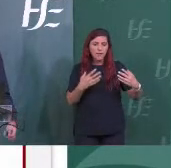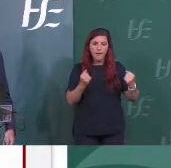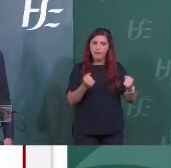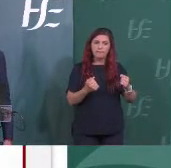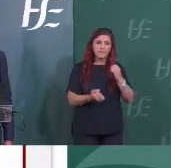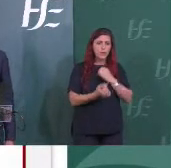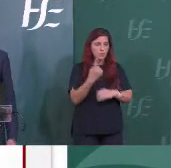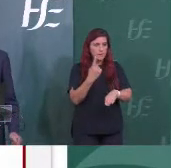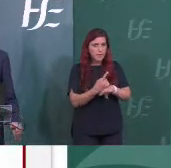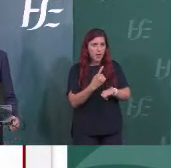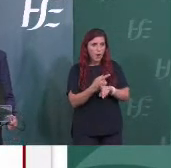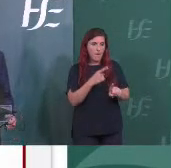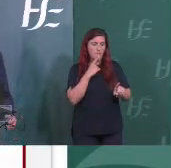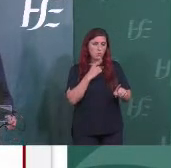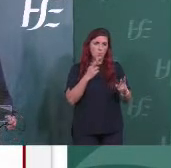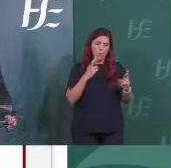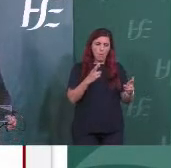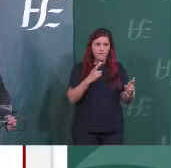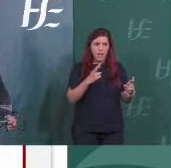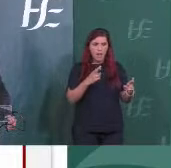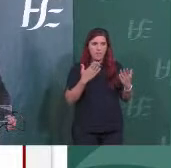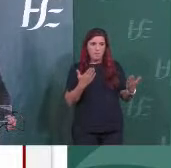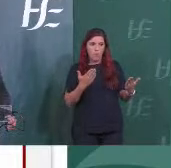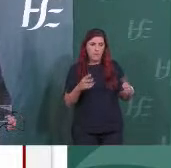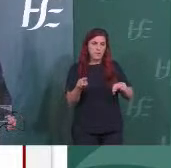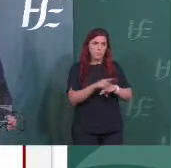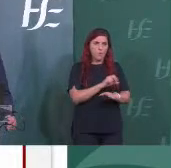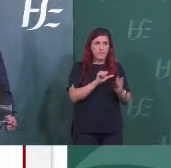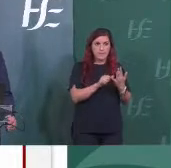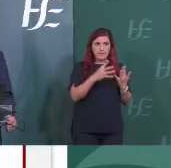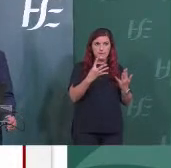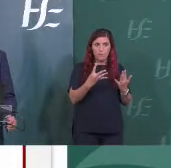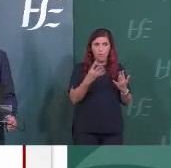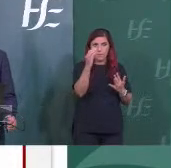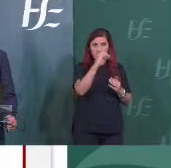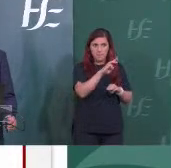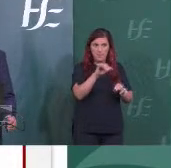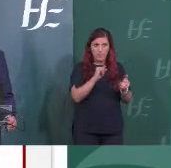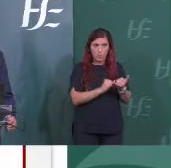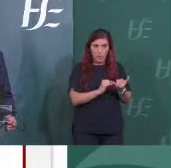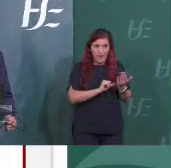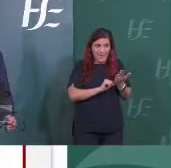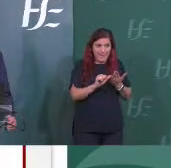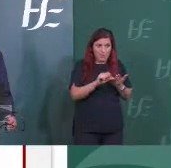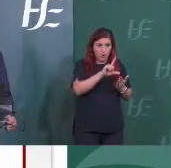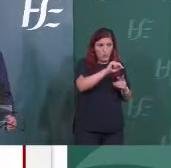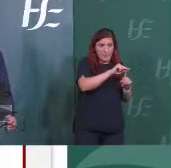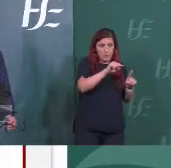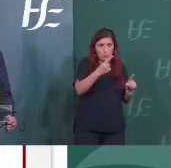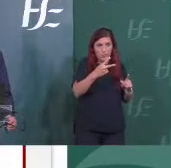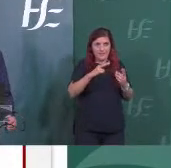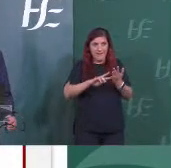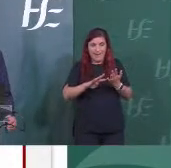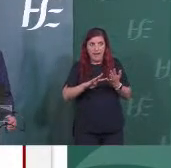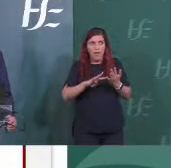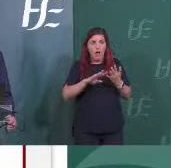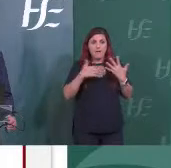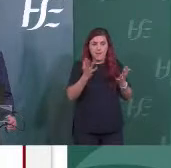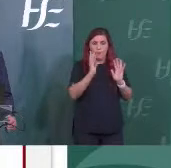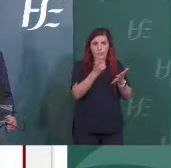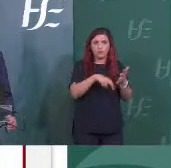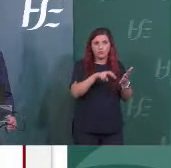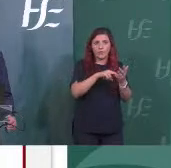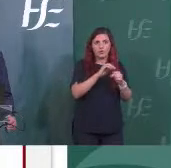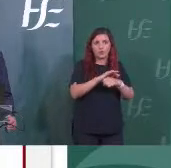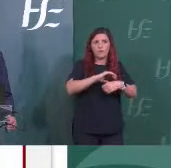signs in this regard are hopeful, as over 64% of those aged 20 to 29 are now registered for a COVID-19 vaccination, which has